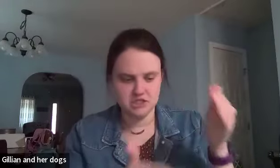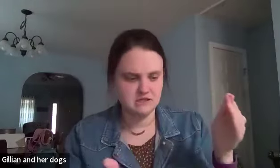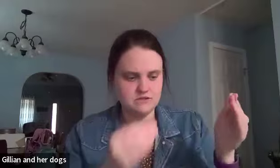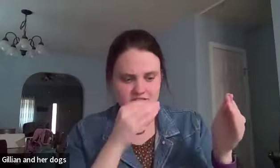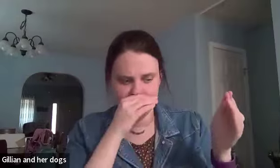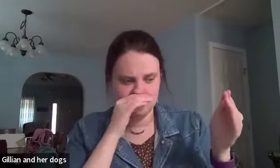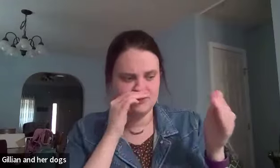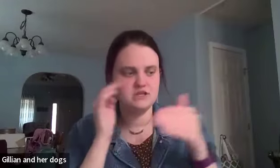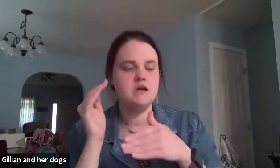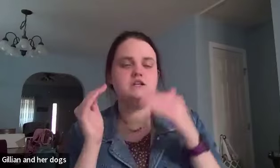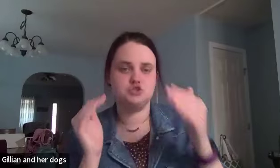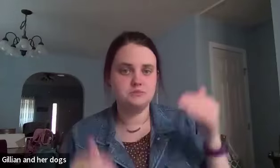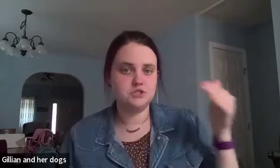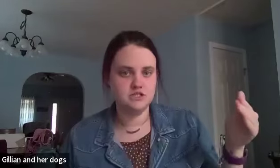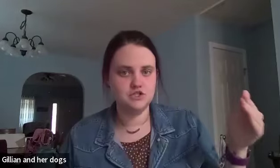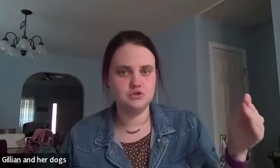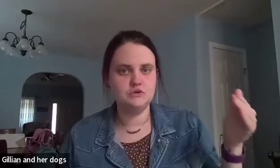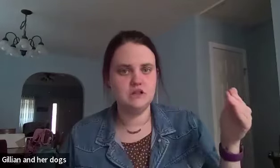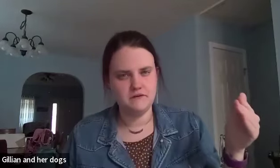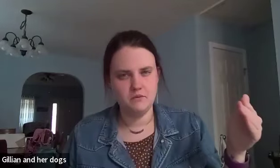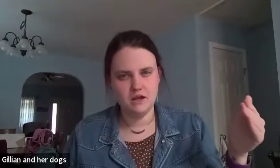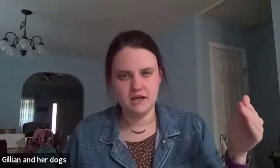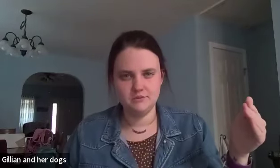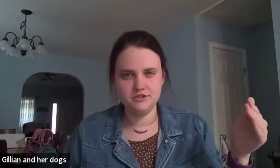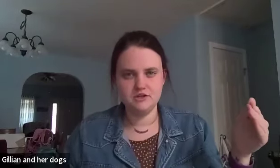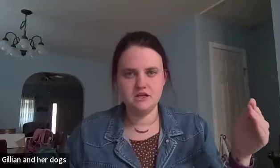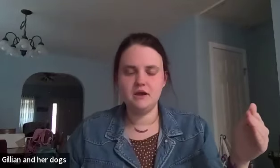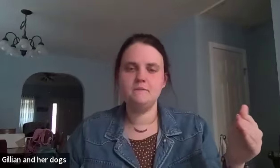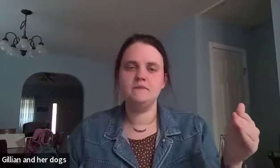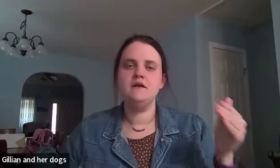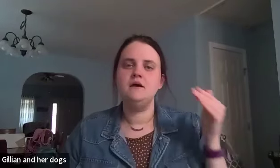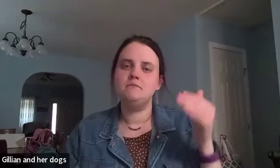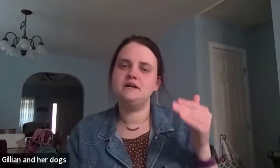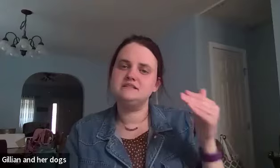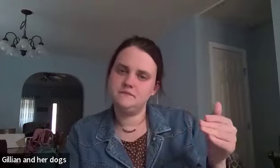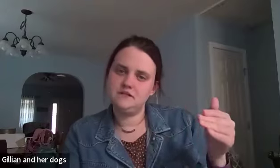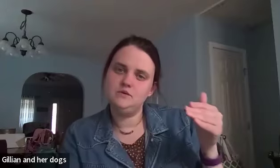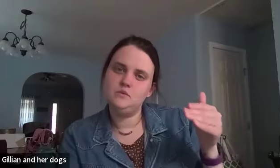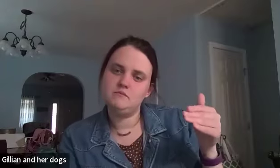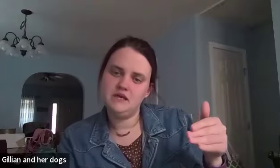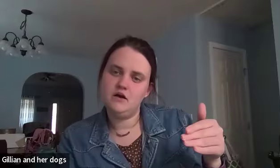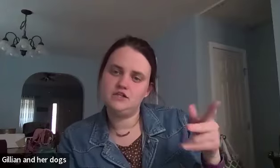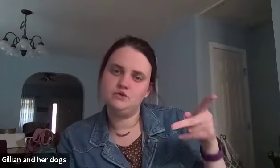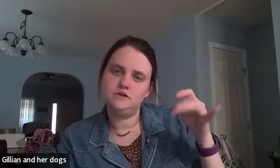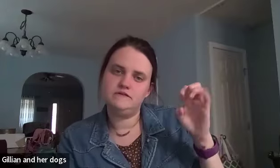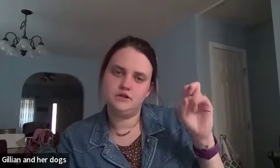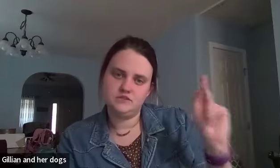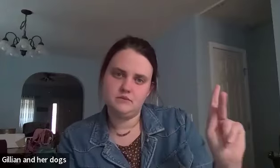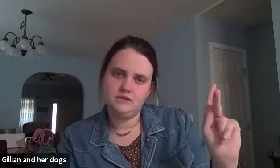descriptions. I was going to say descriptions to clarify what kind of animal you're talking about. But typically with peacock, you would finger spell